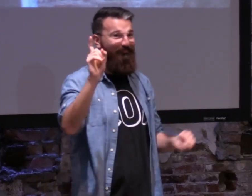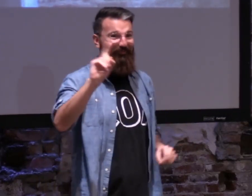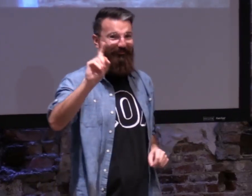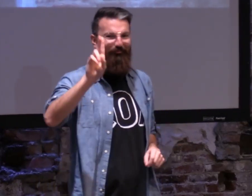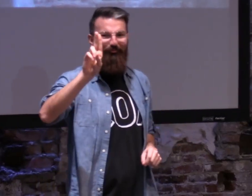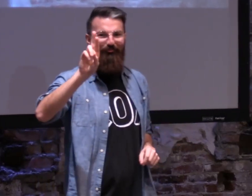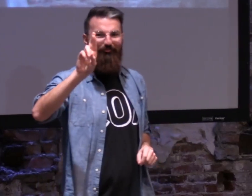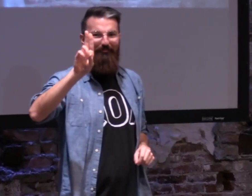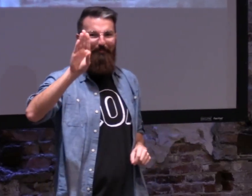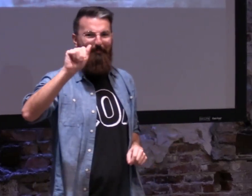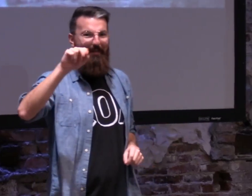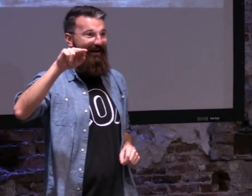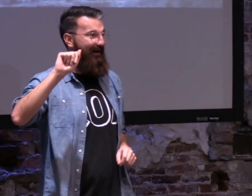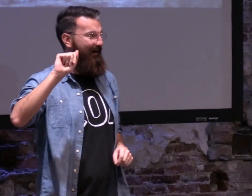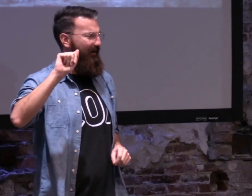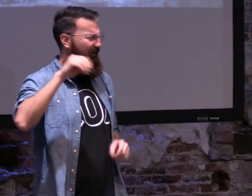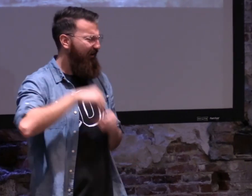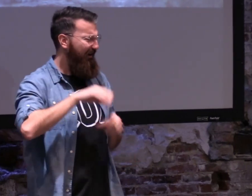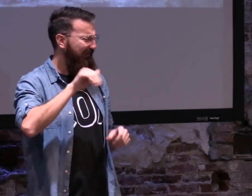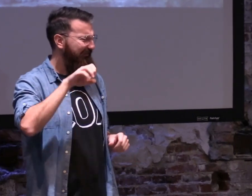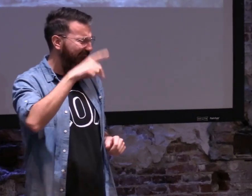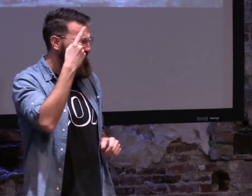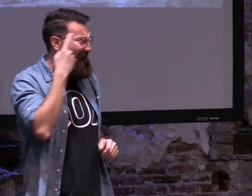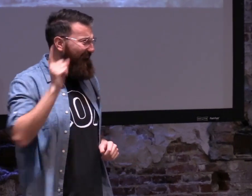I'm Andrew Morrell from